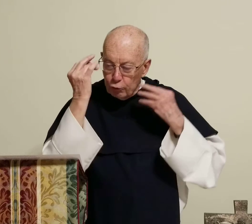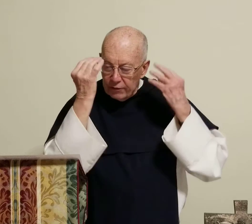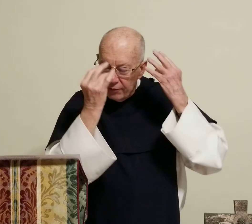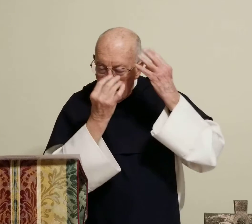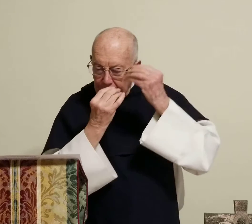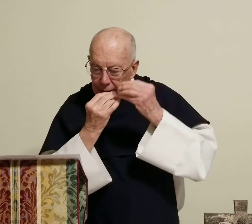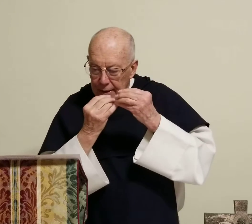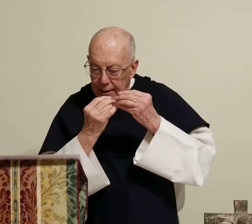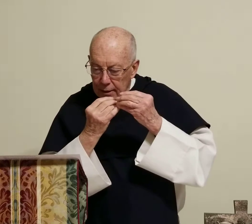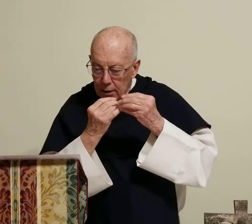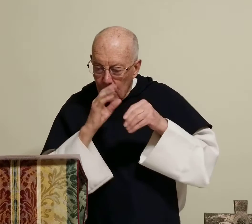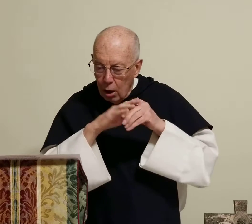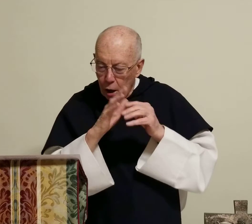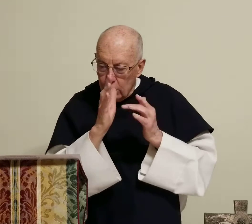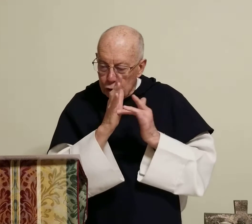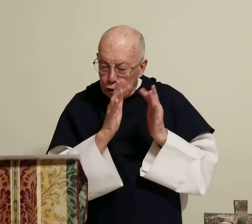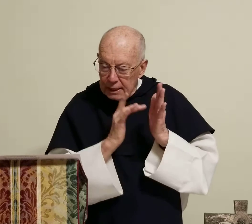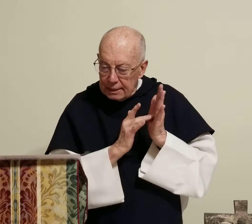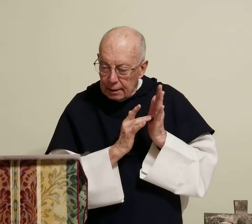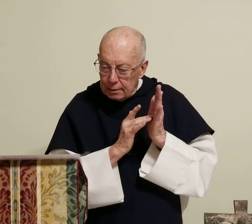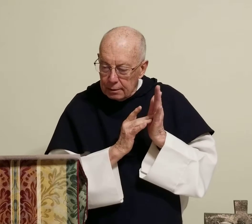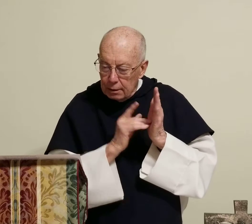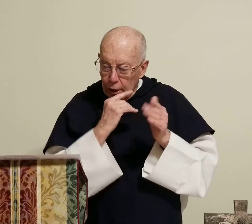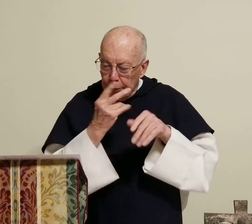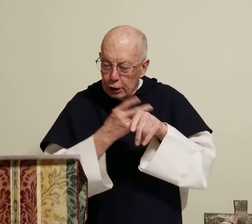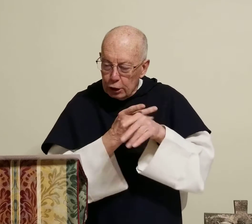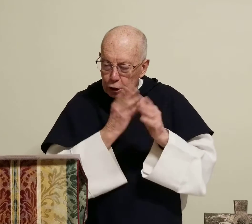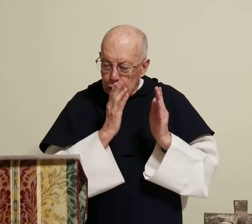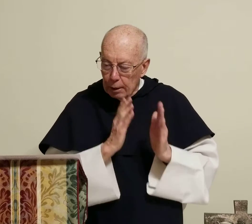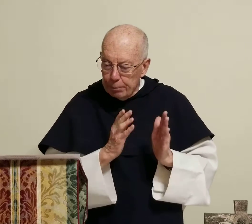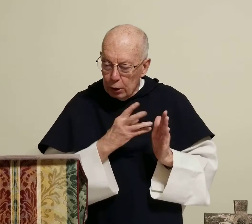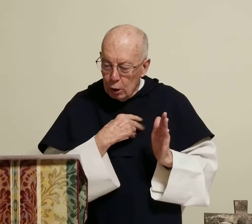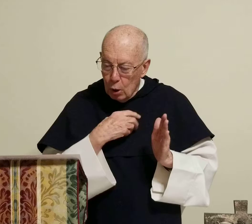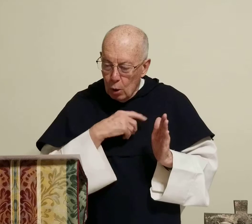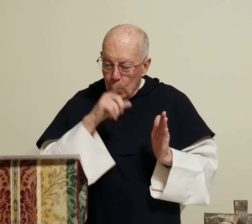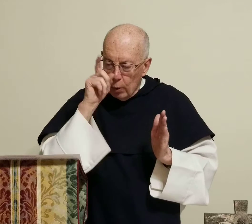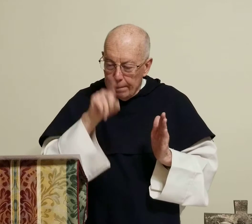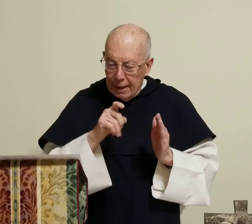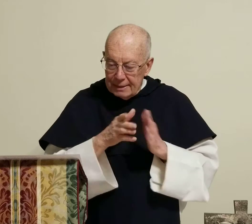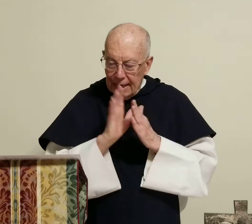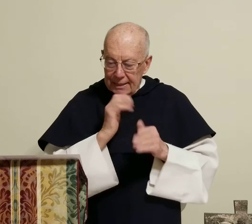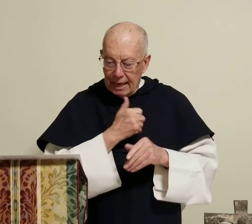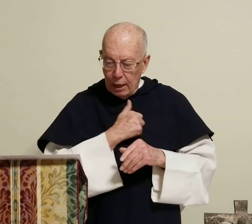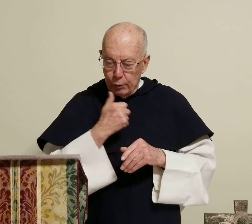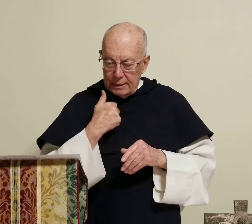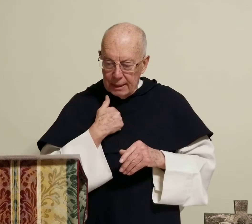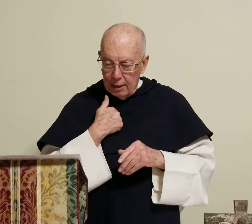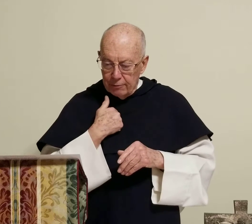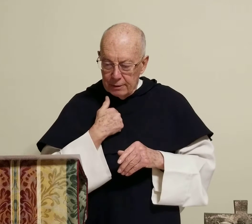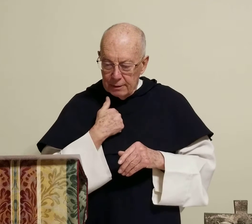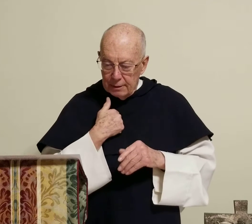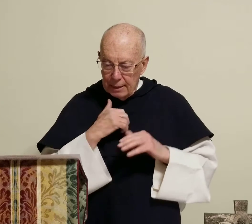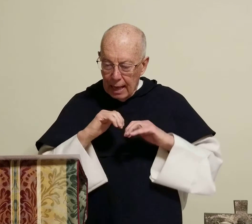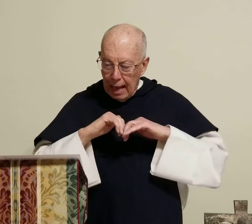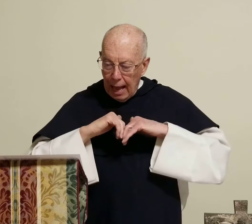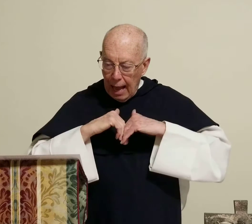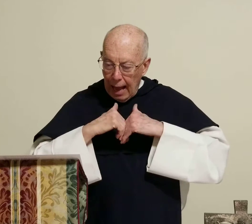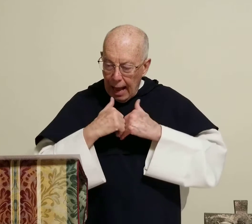with that of Jesus, the First Supper, we must as our Son,